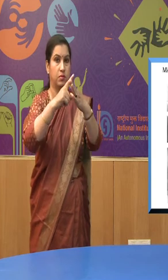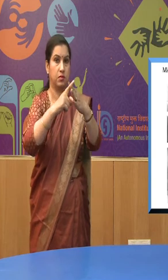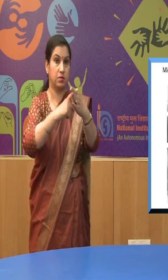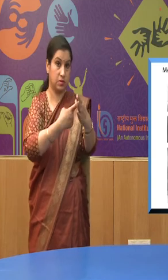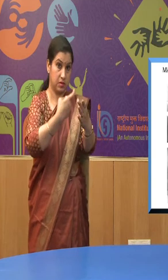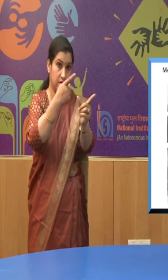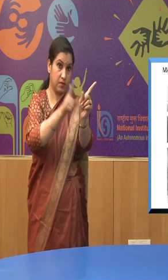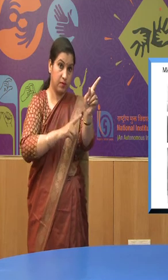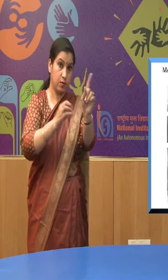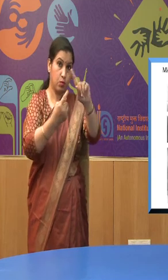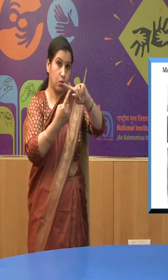Phule.